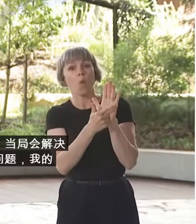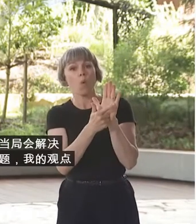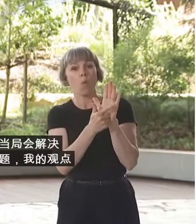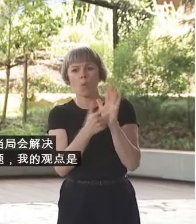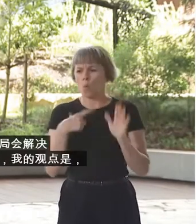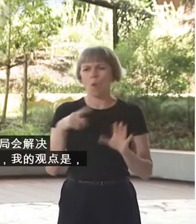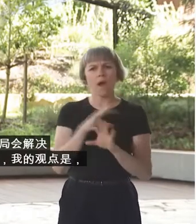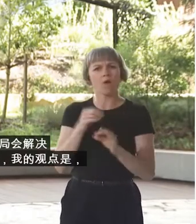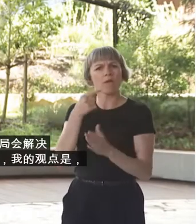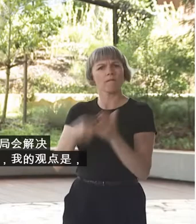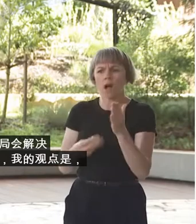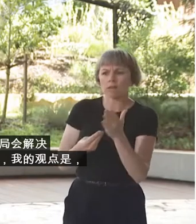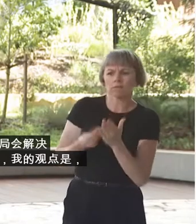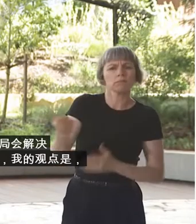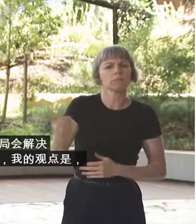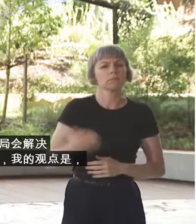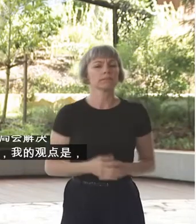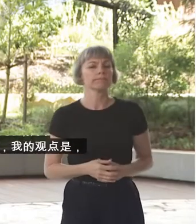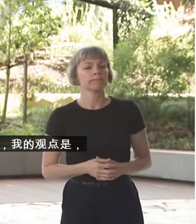view is if